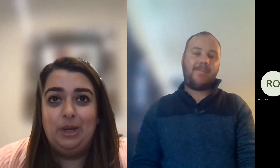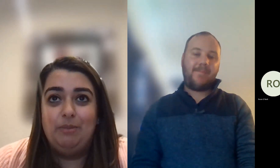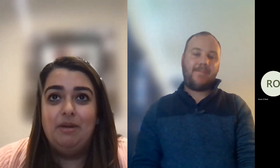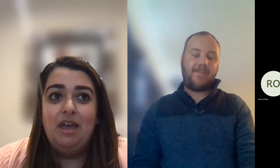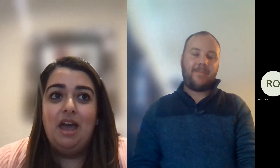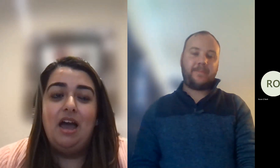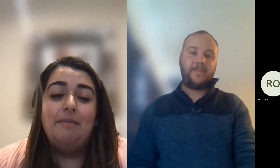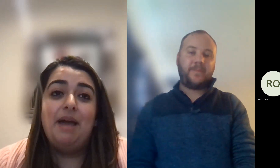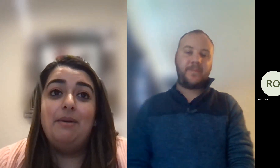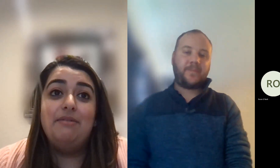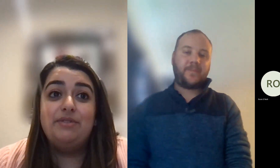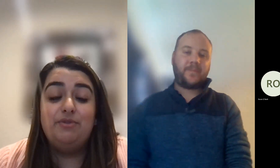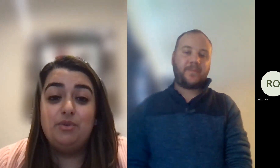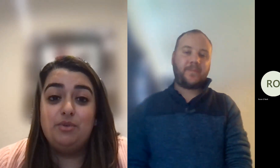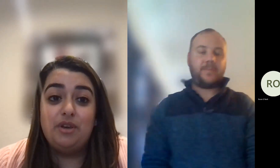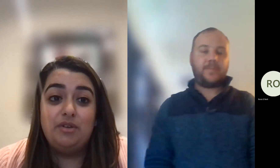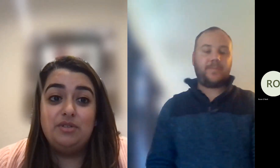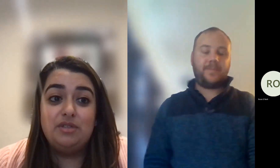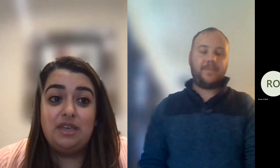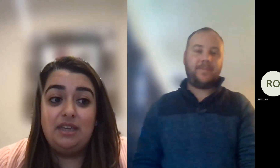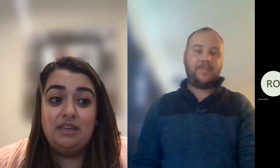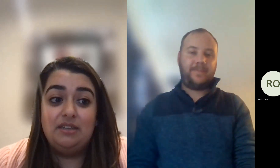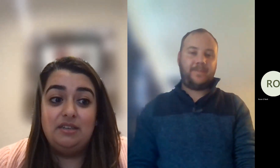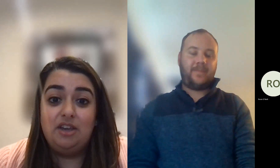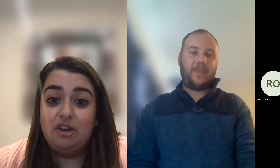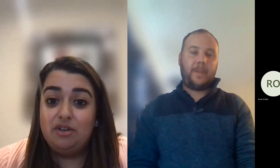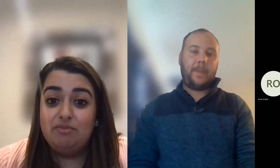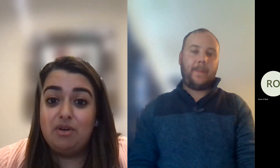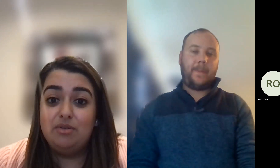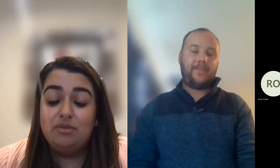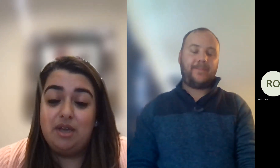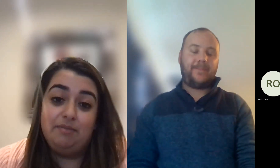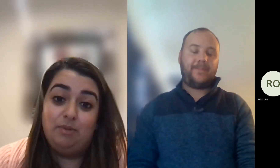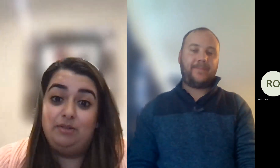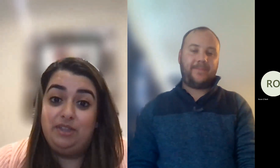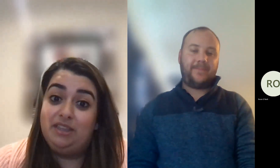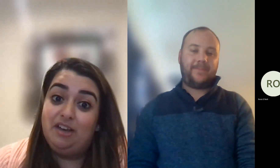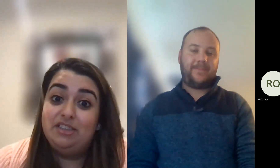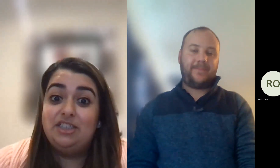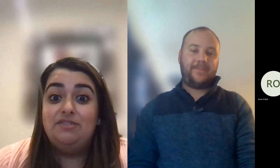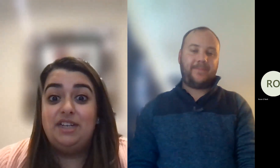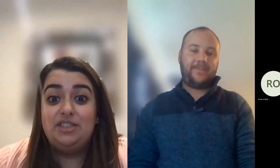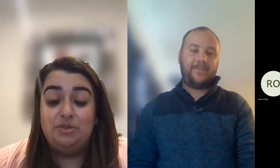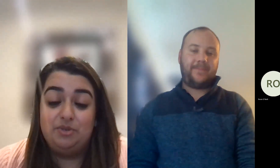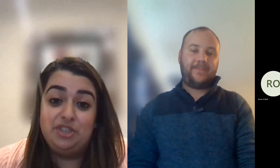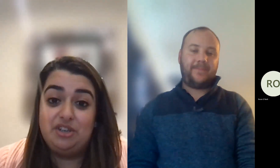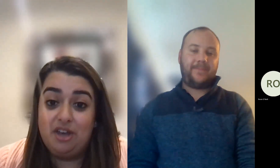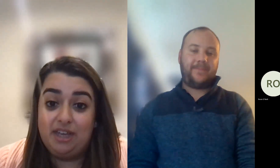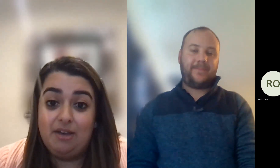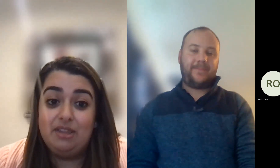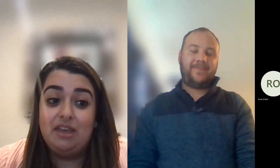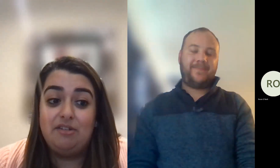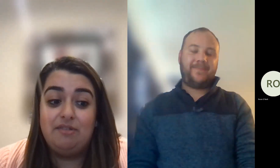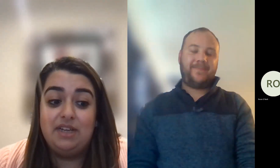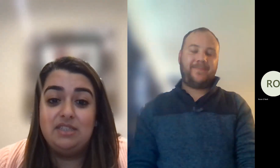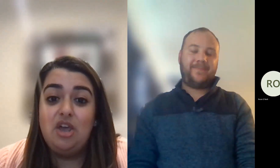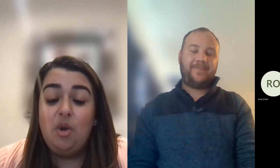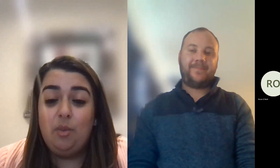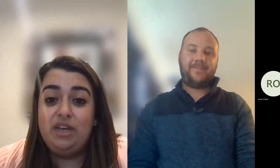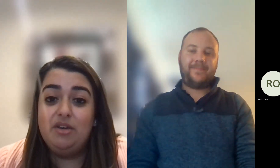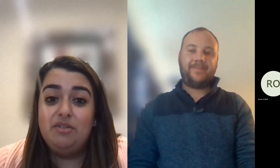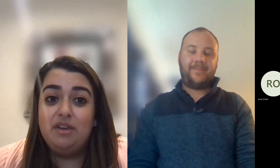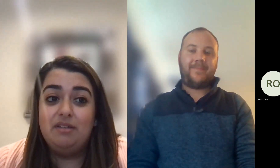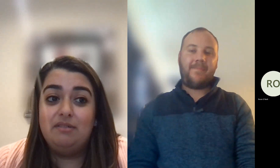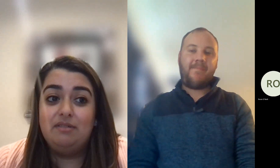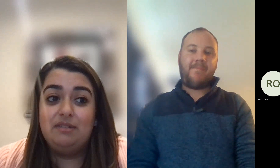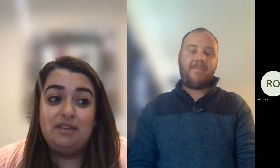in a care home. However, for those in younger role, in the younger generation or just starting out in their careers,